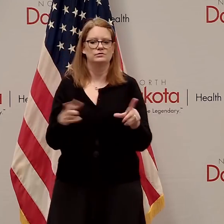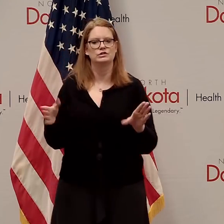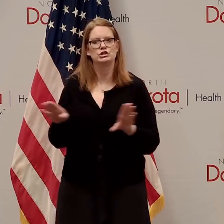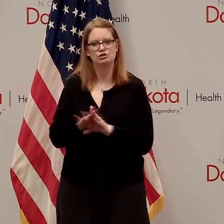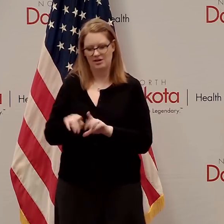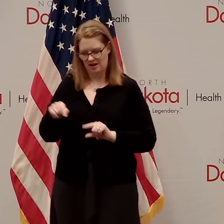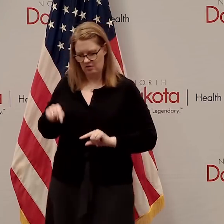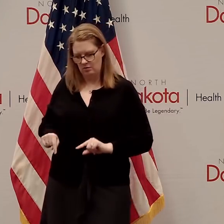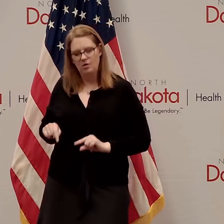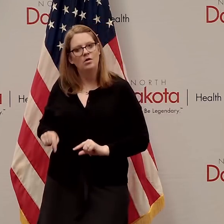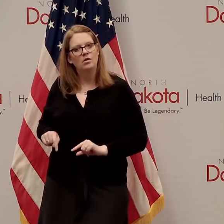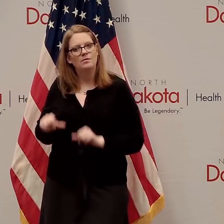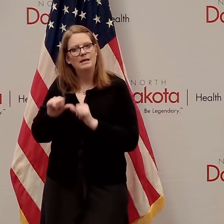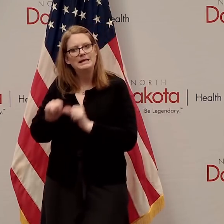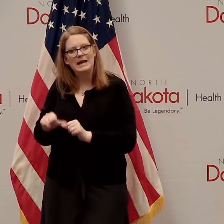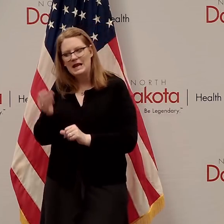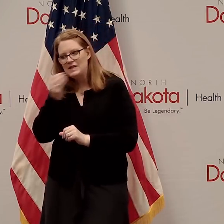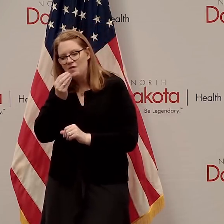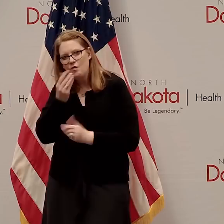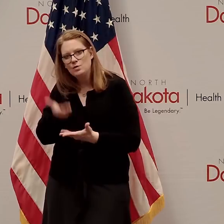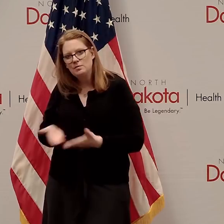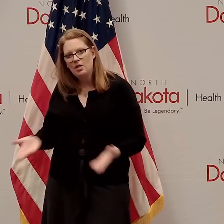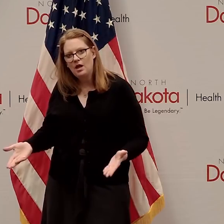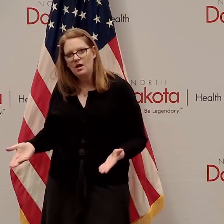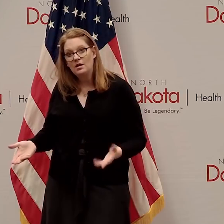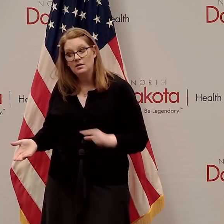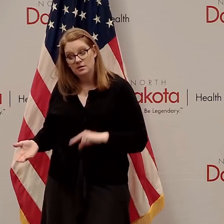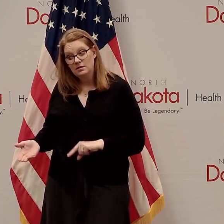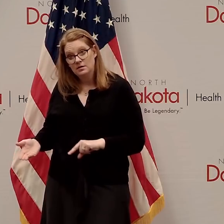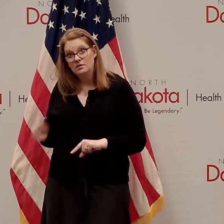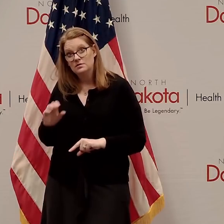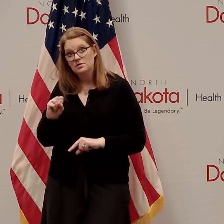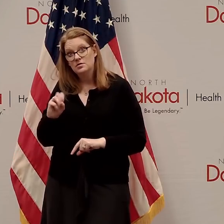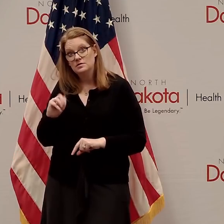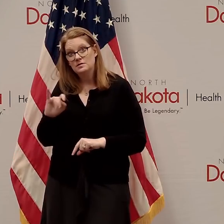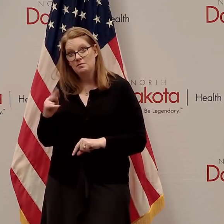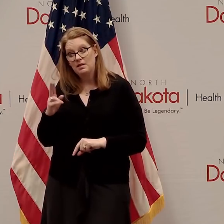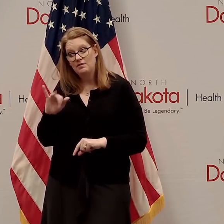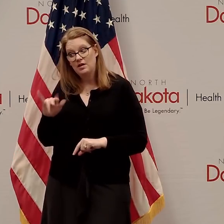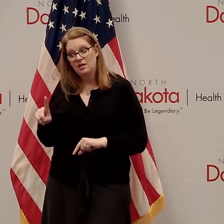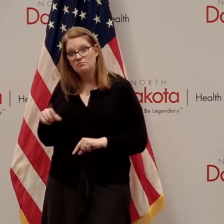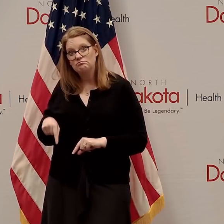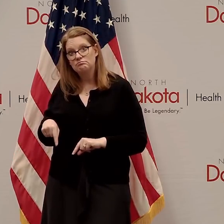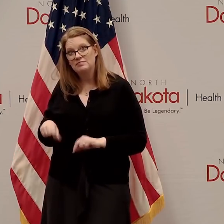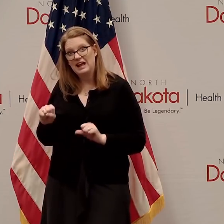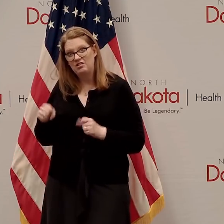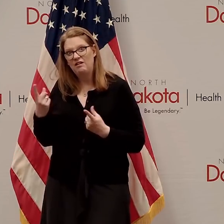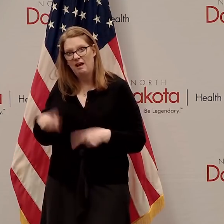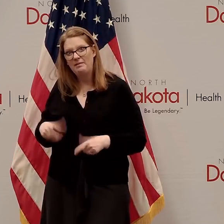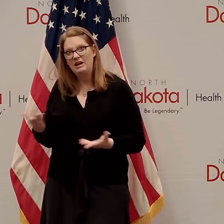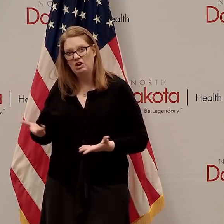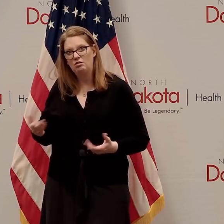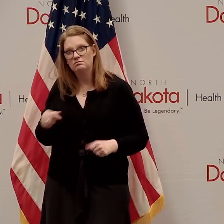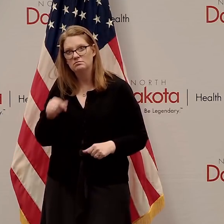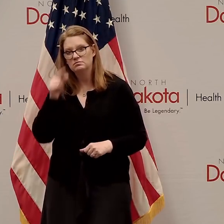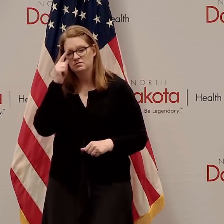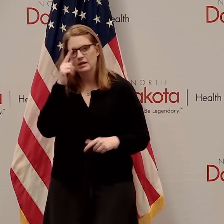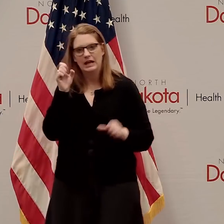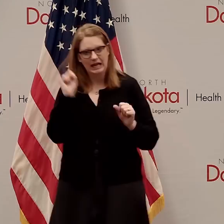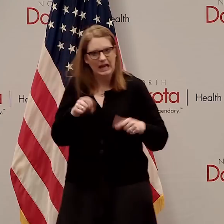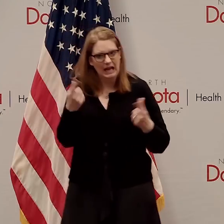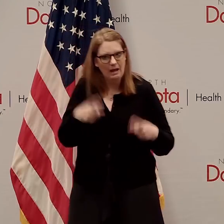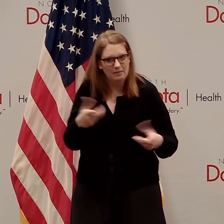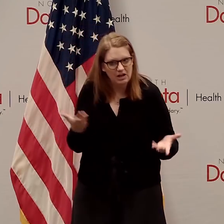were part of maintaining our nation's food supply. And so this is the kind of outbreak that can happen in